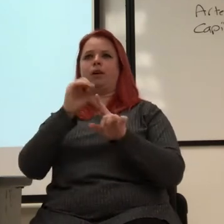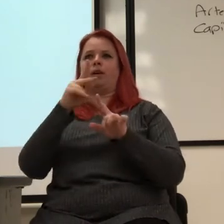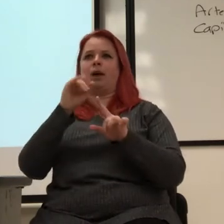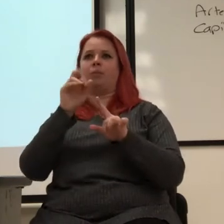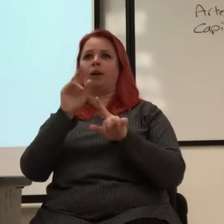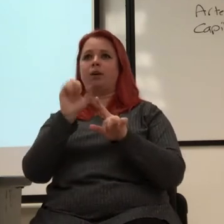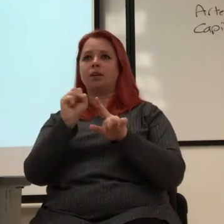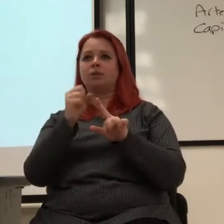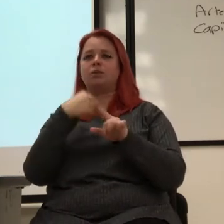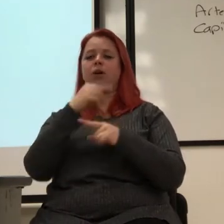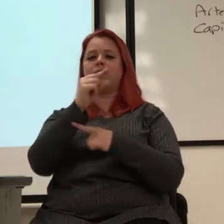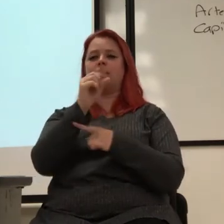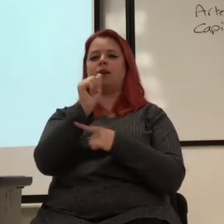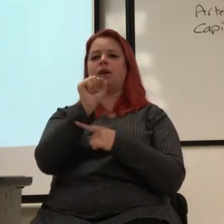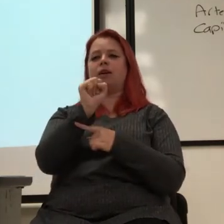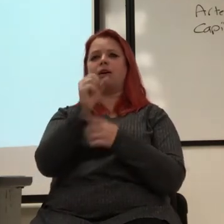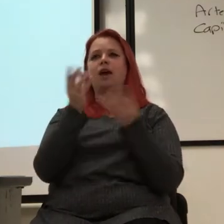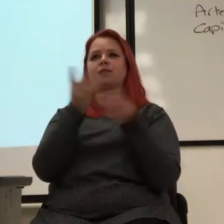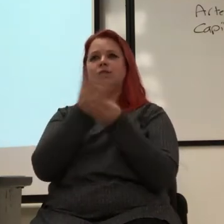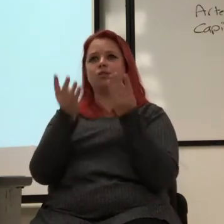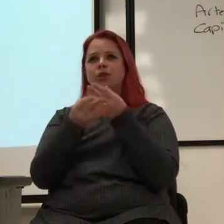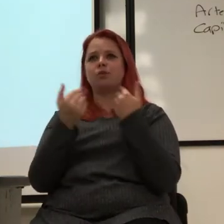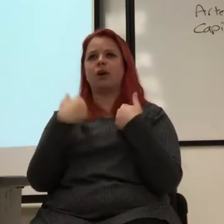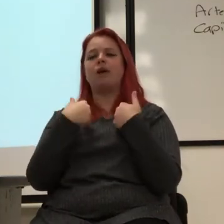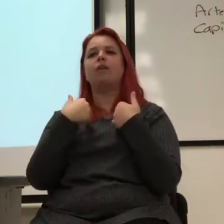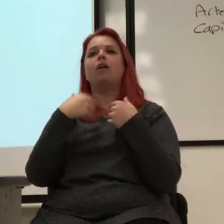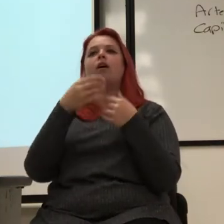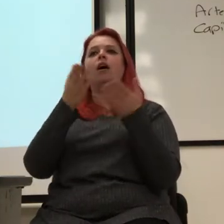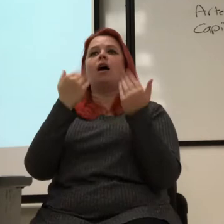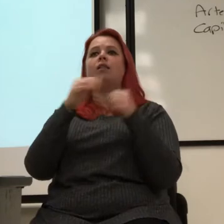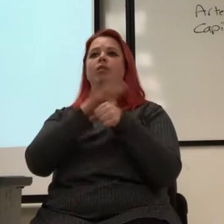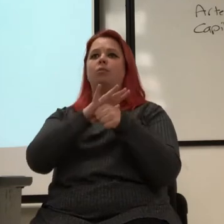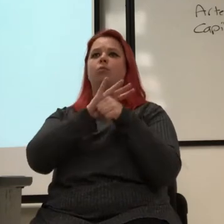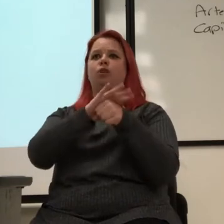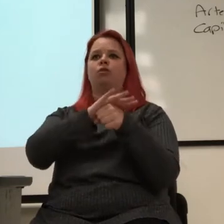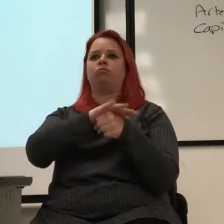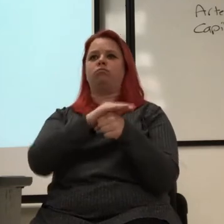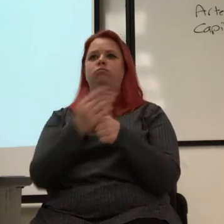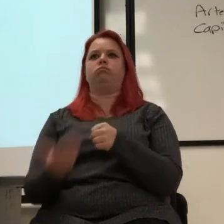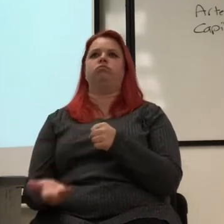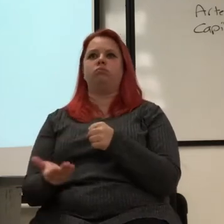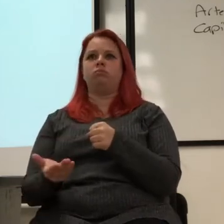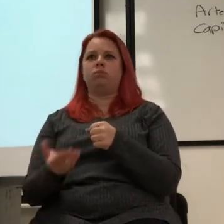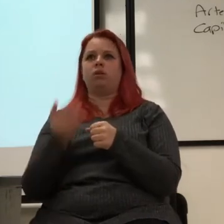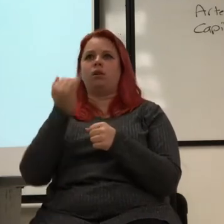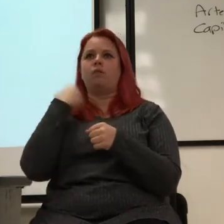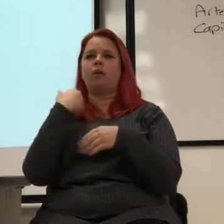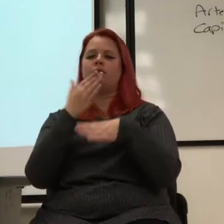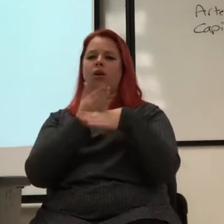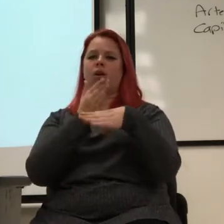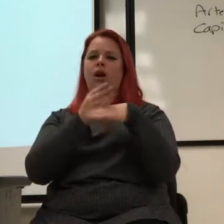there's a big pressure drop-off. If you take an average of this blood pressure, it's about